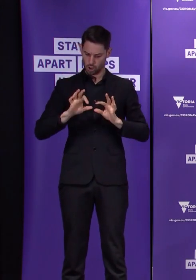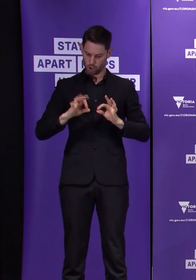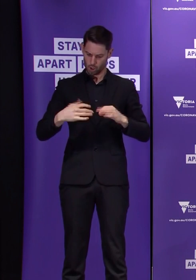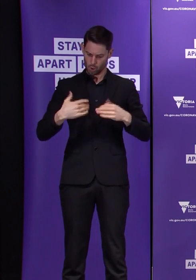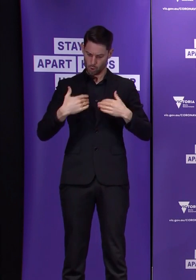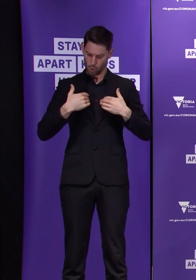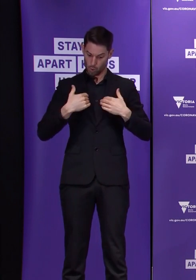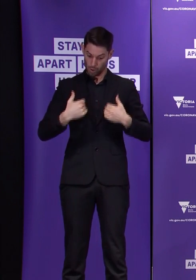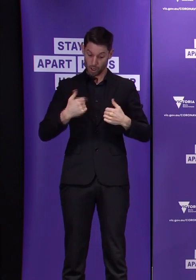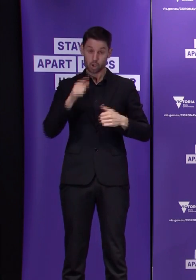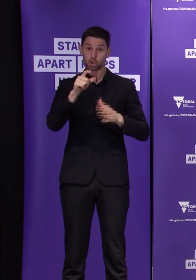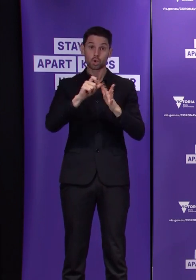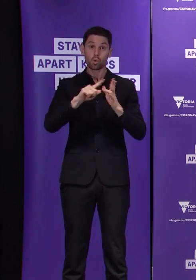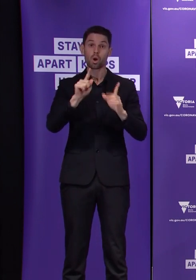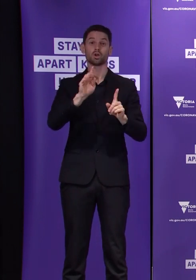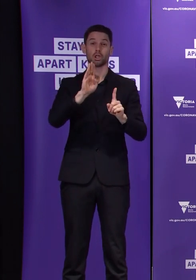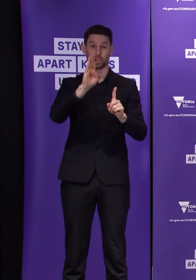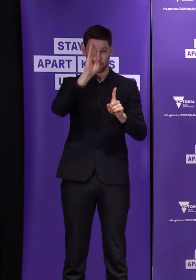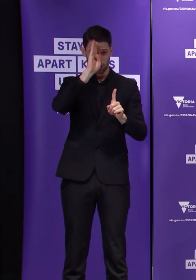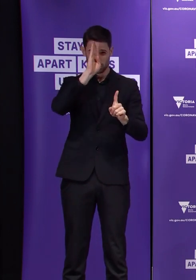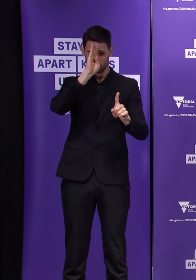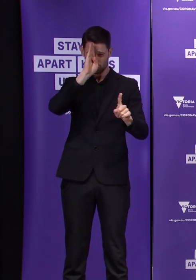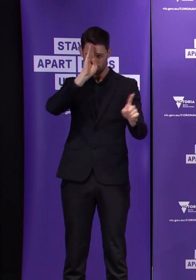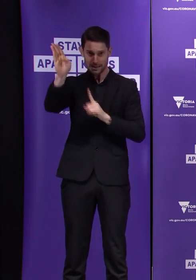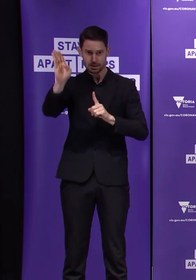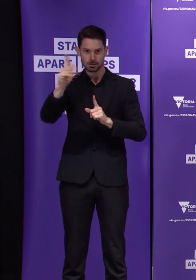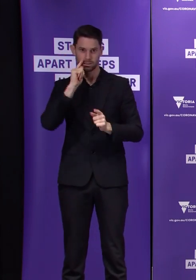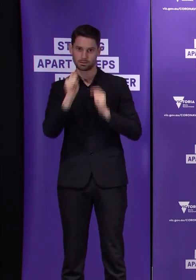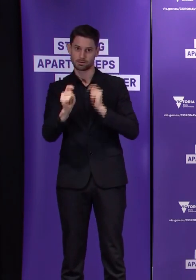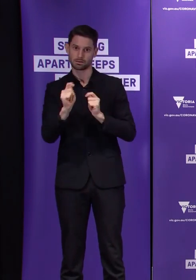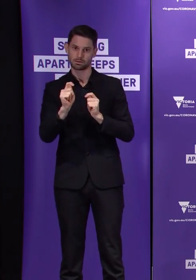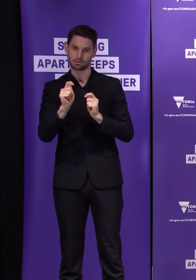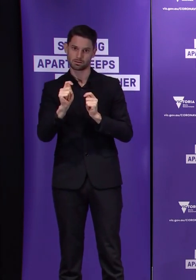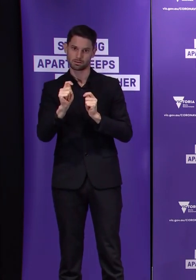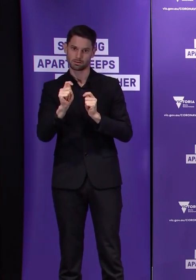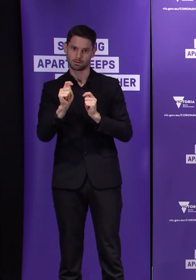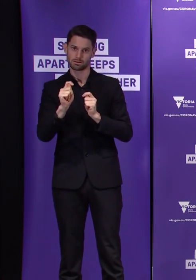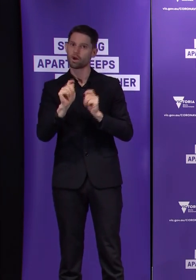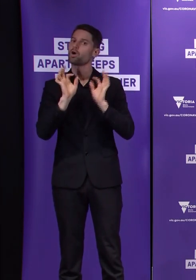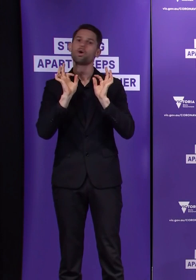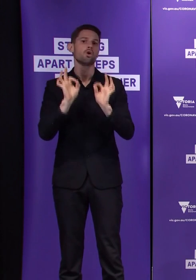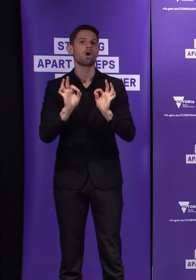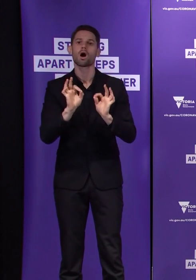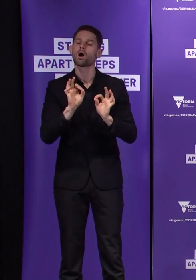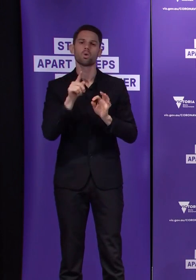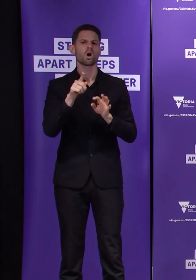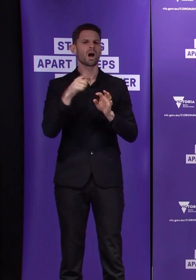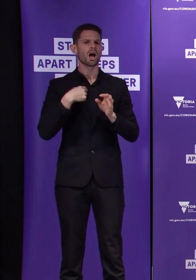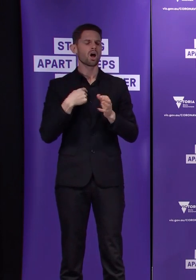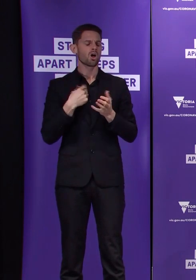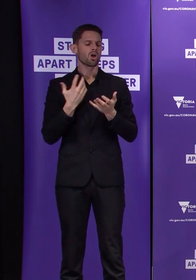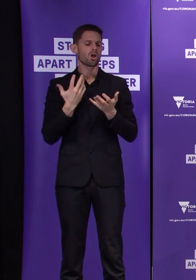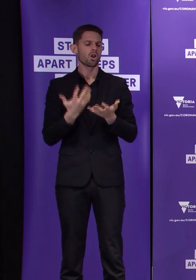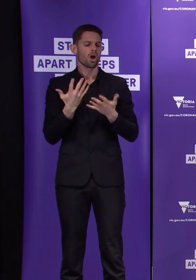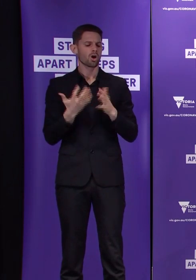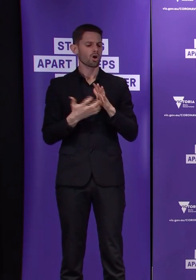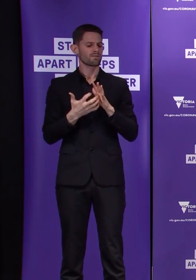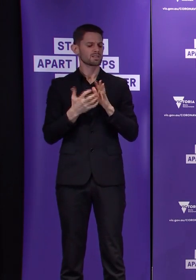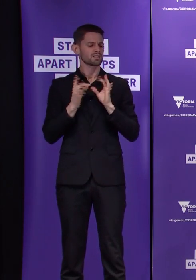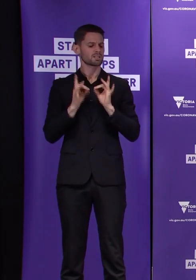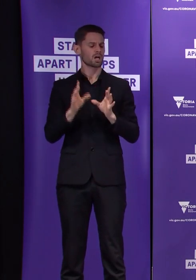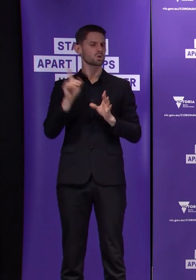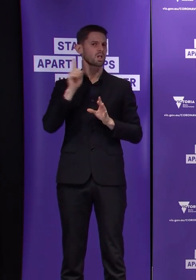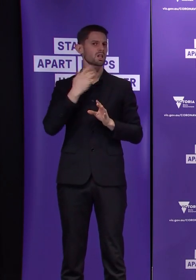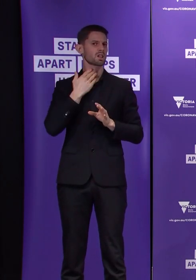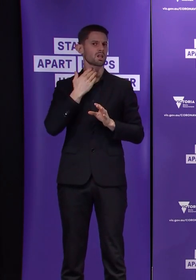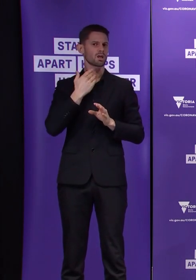come forward and get tested. Continuing, to go to work, for instance, for 2 or 3 days, and then when your symptoms potentially